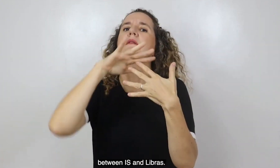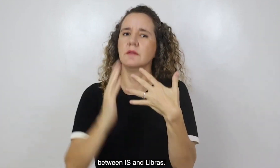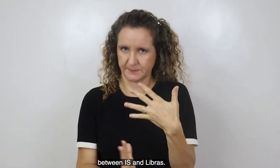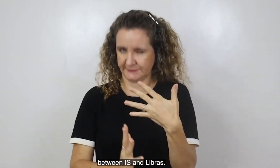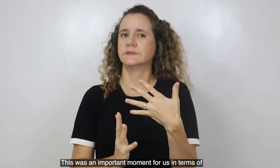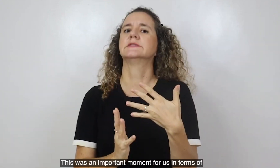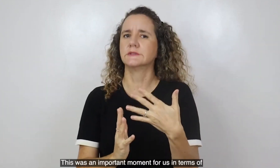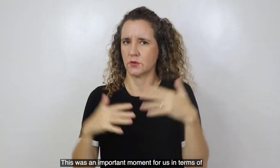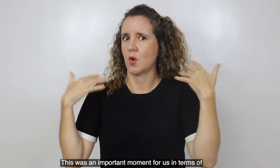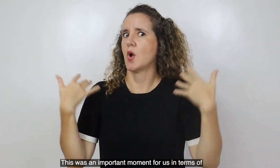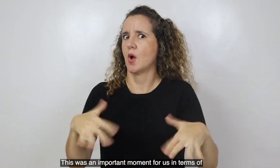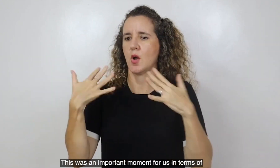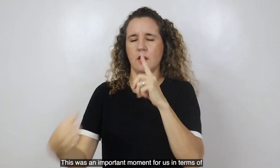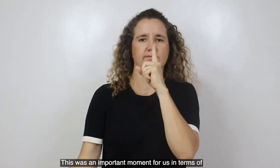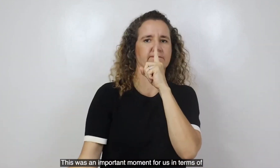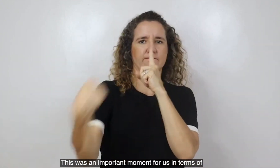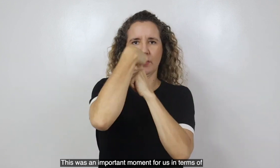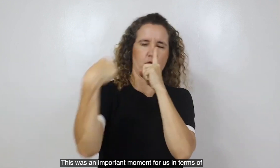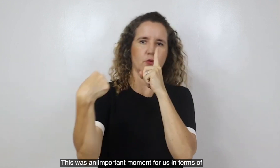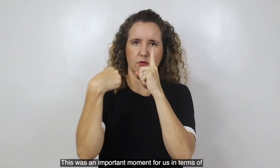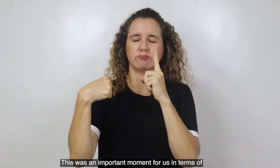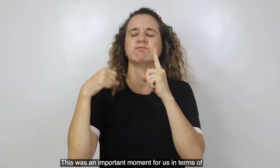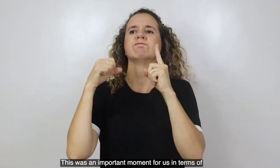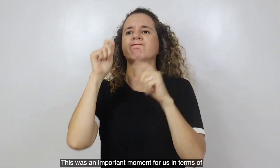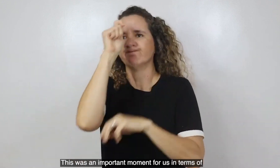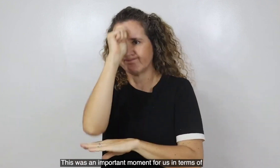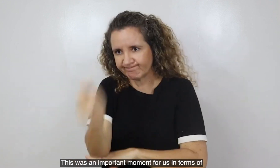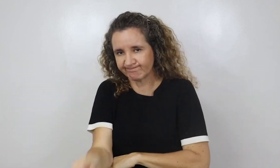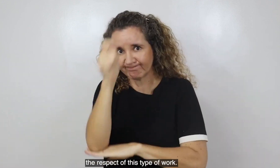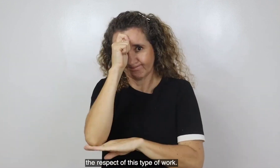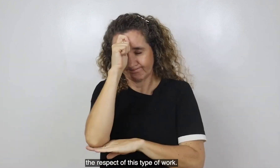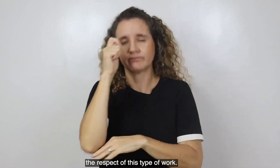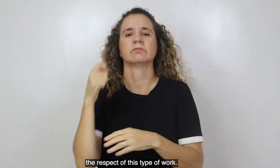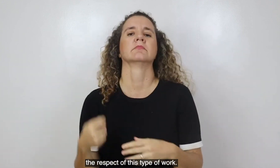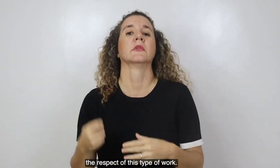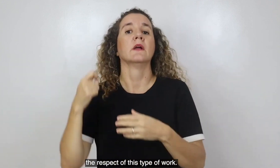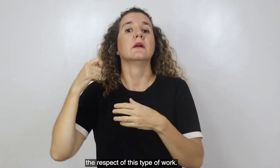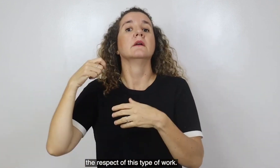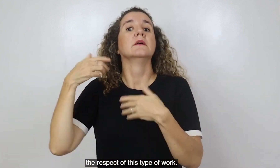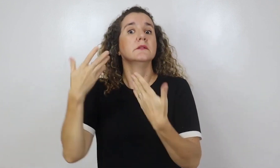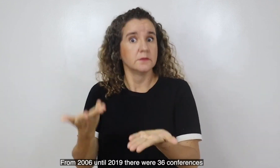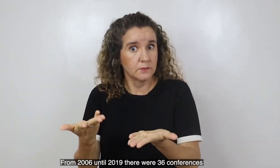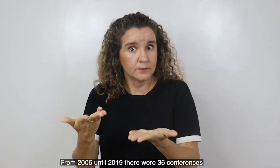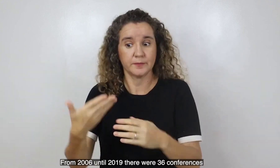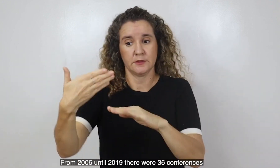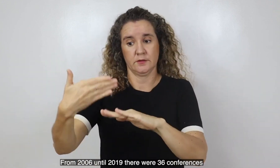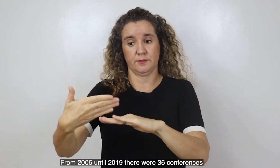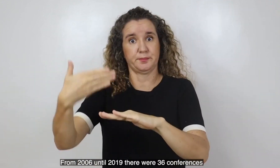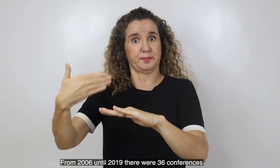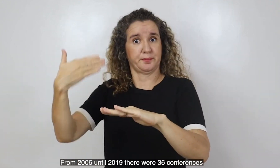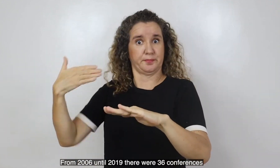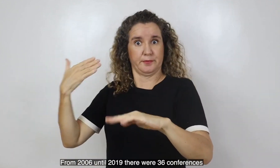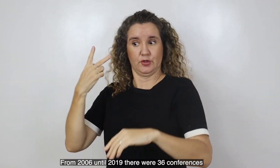This was an important moment for us in terms of the respect of this type of work.